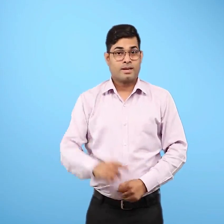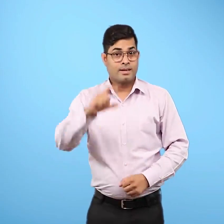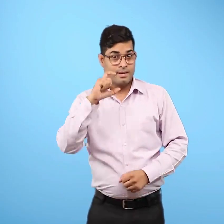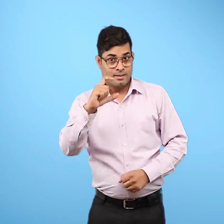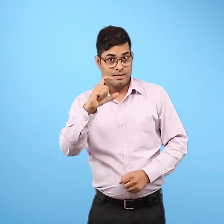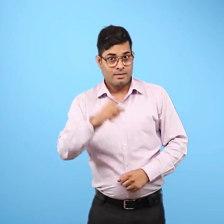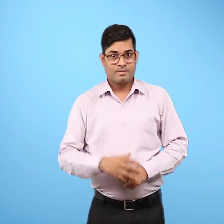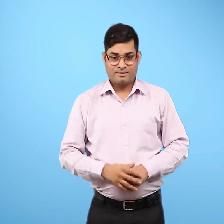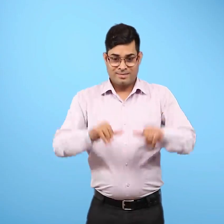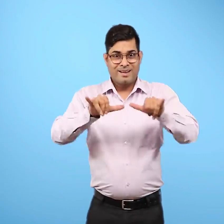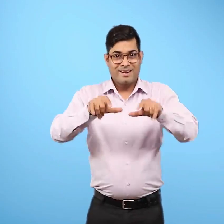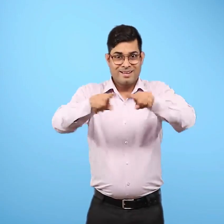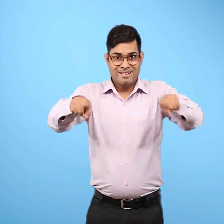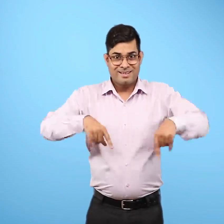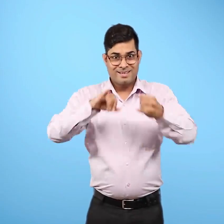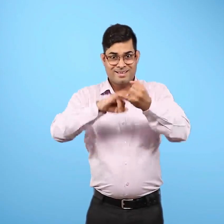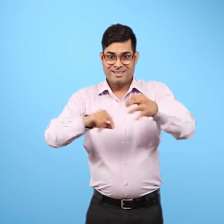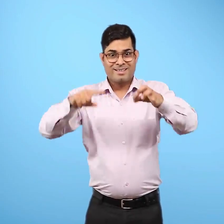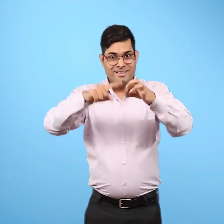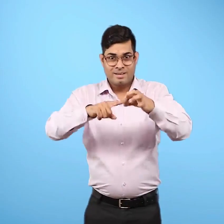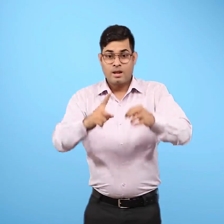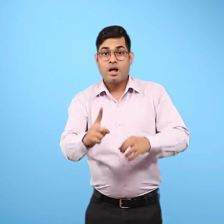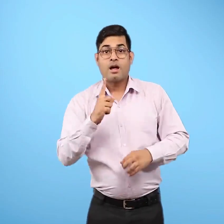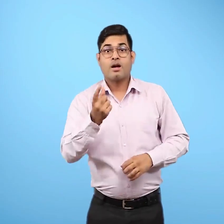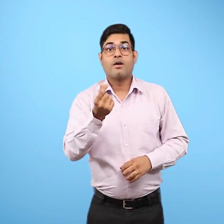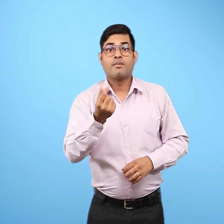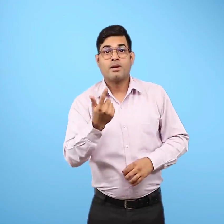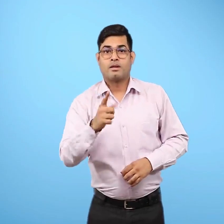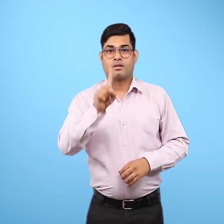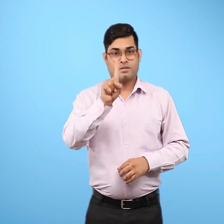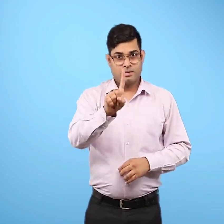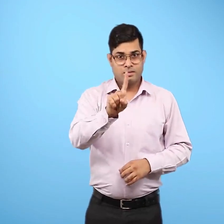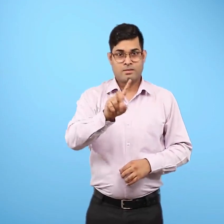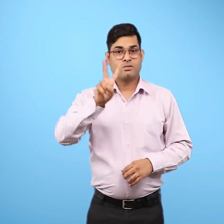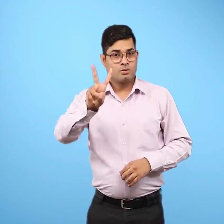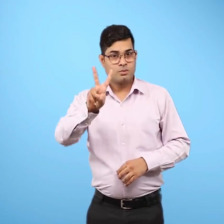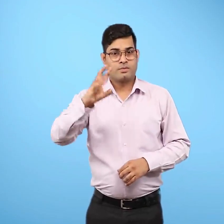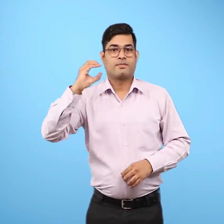and field C at rupees 120 for a square meter.